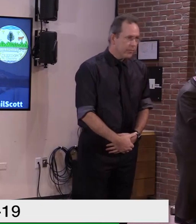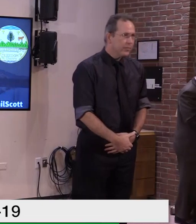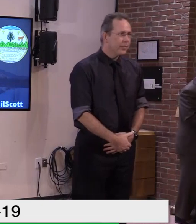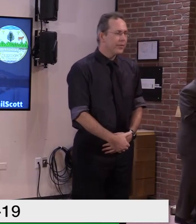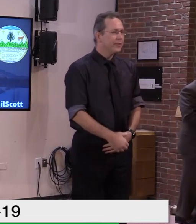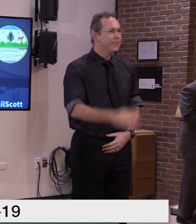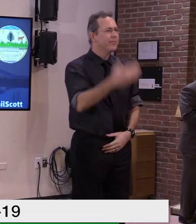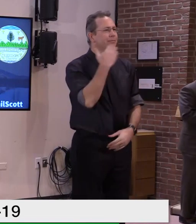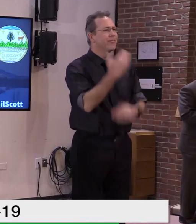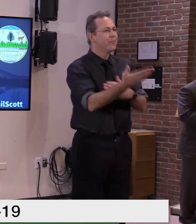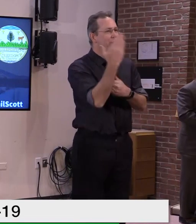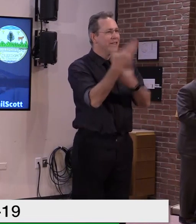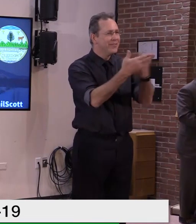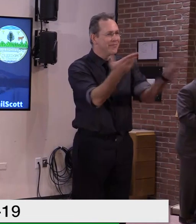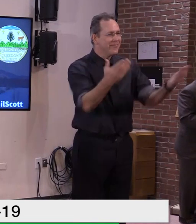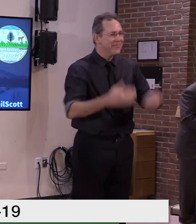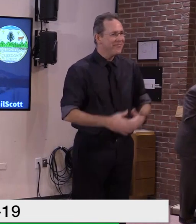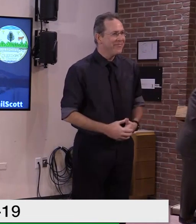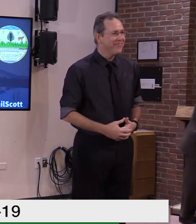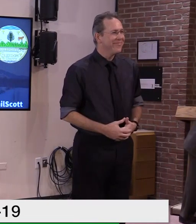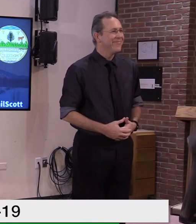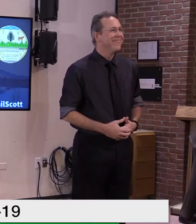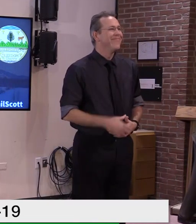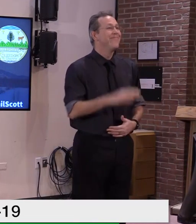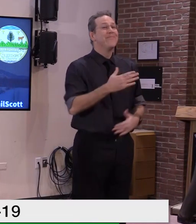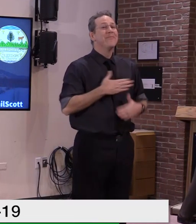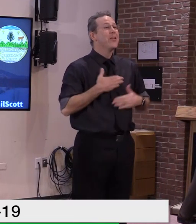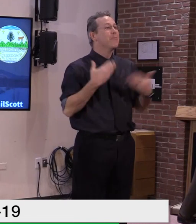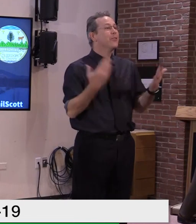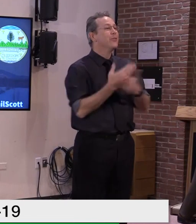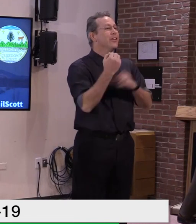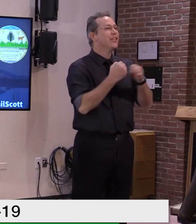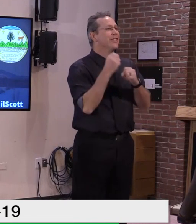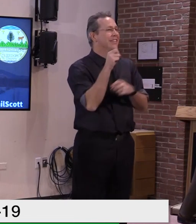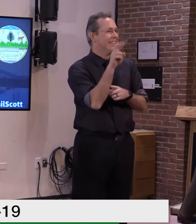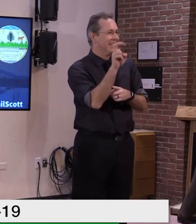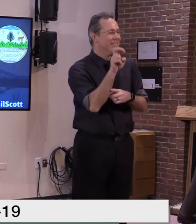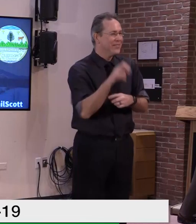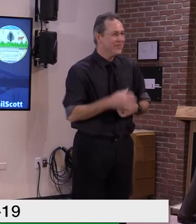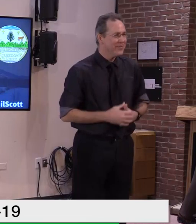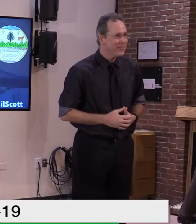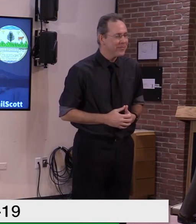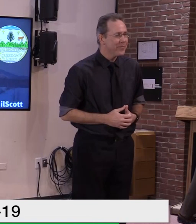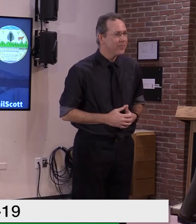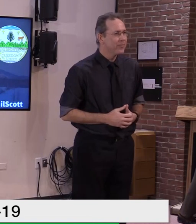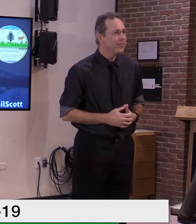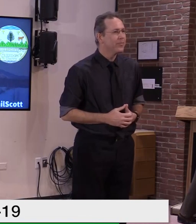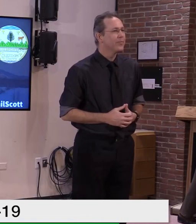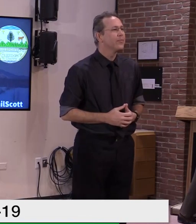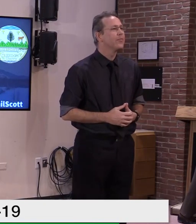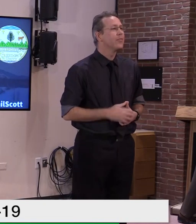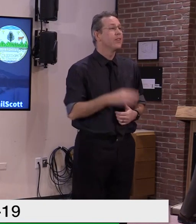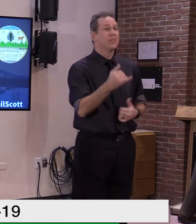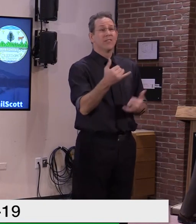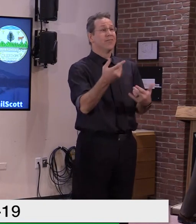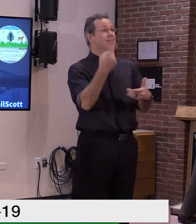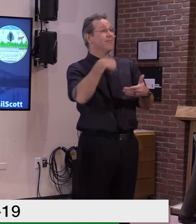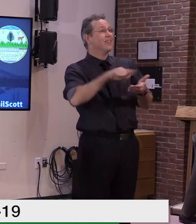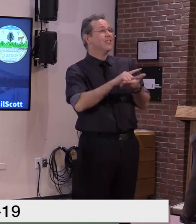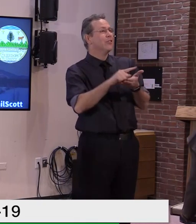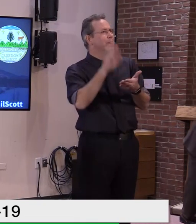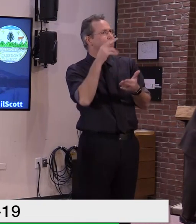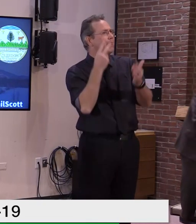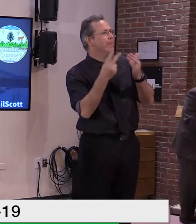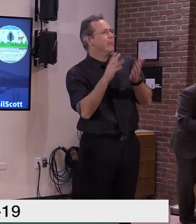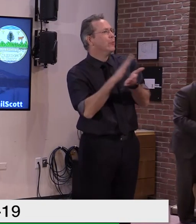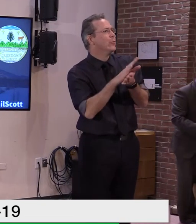Good morning, everyone, and happy New Year's Eve. As we look ahead to next week with kids returning to school,